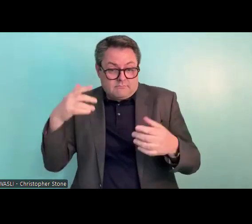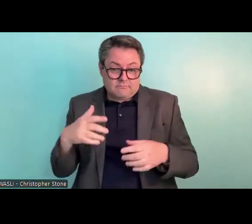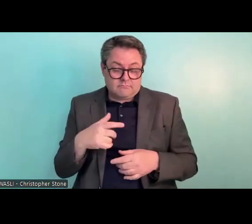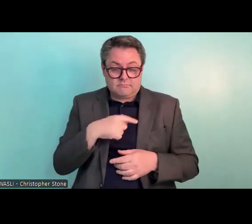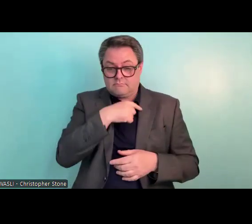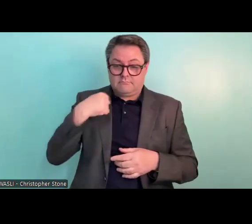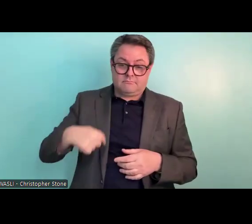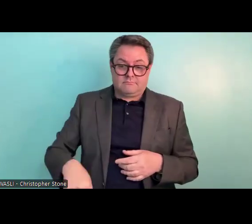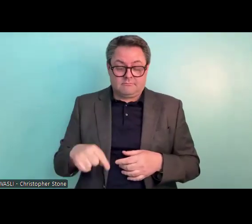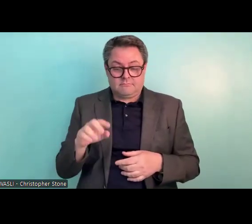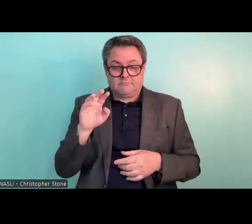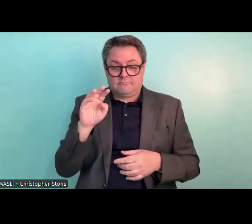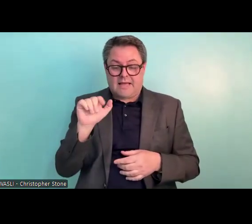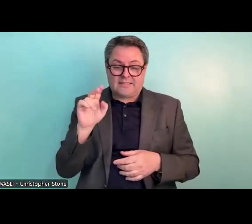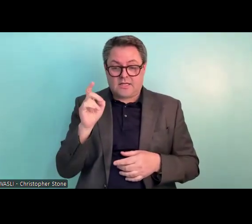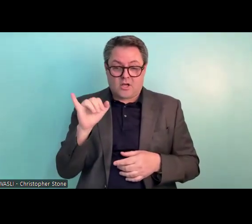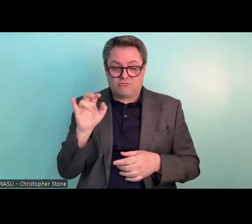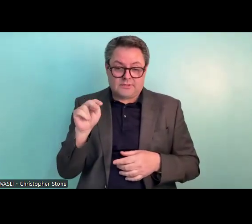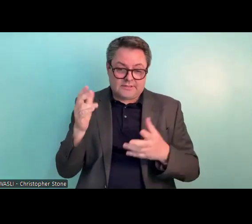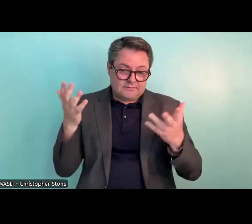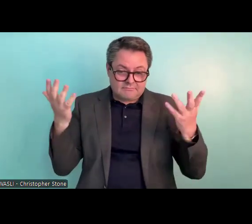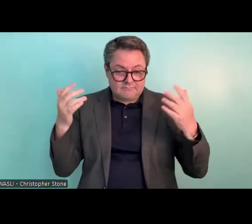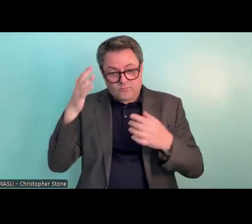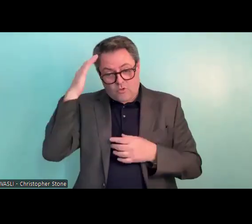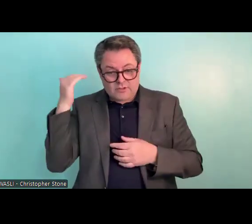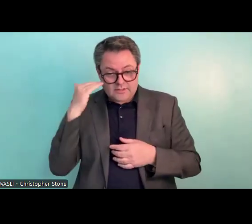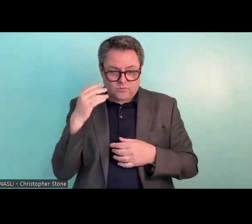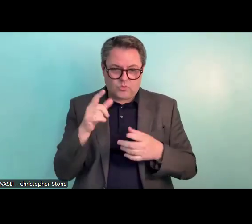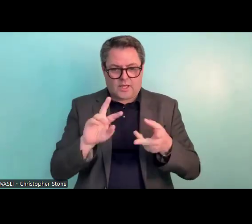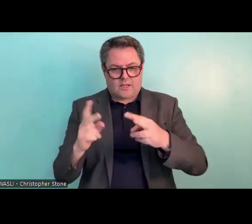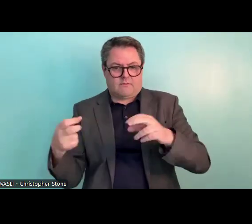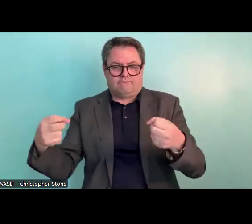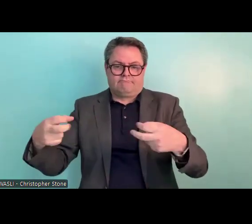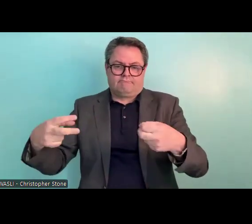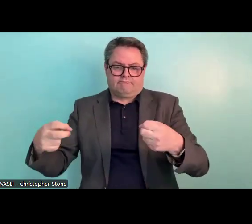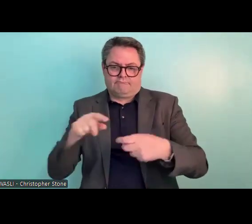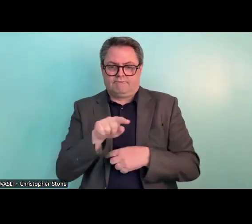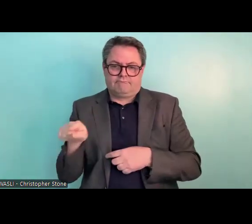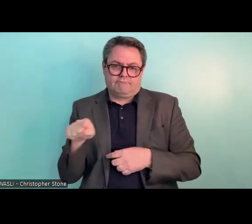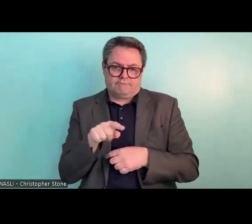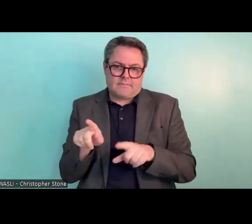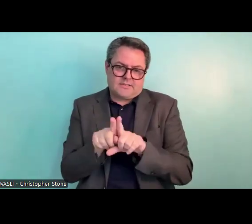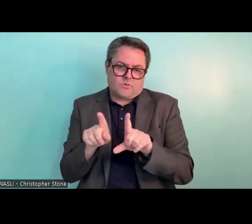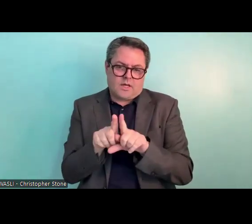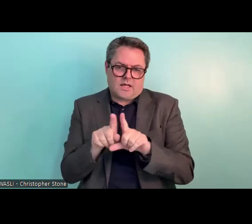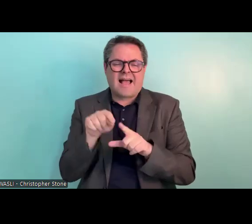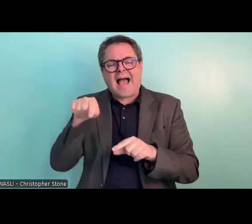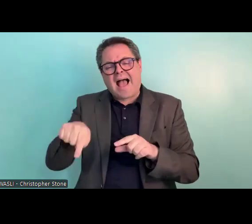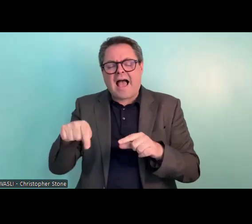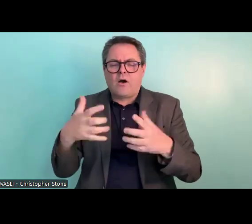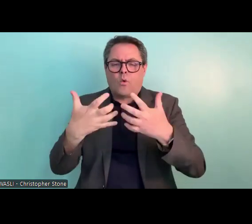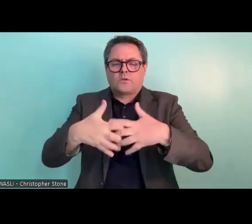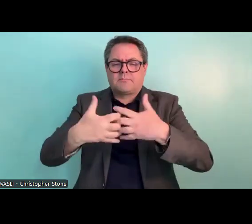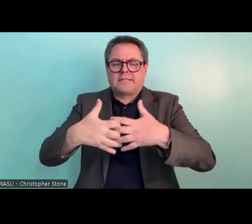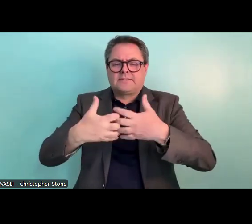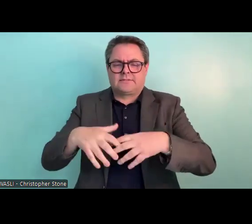captions in, I don't know, German or Mandarin or whichever language you should so